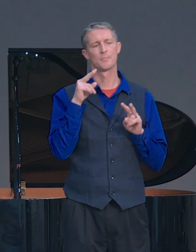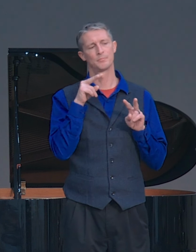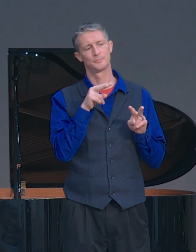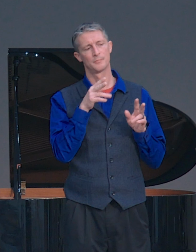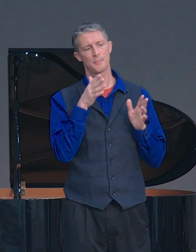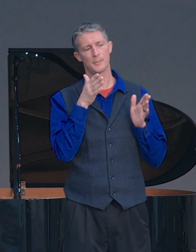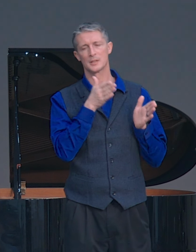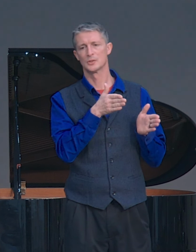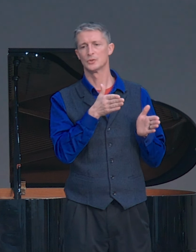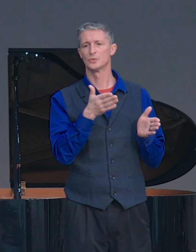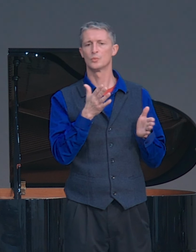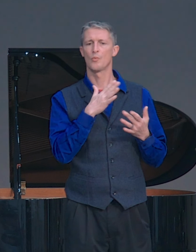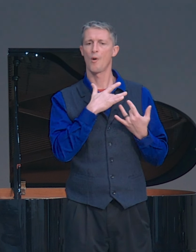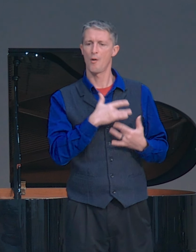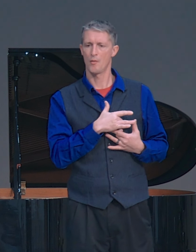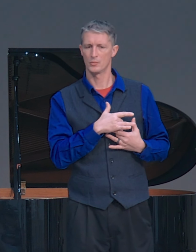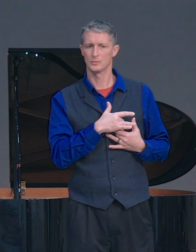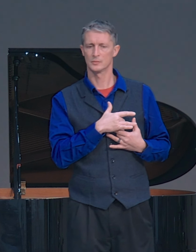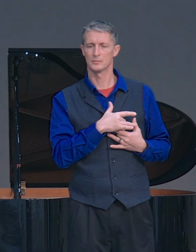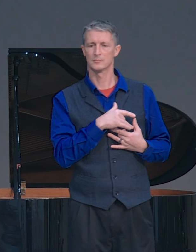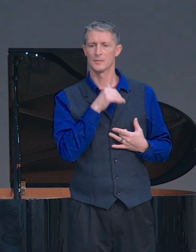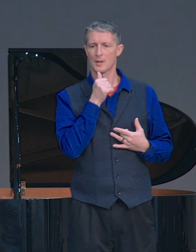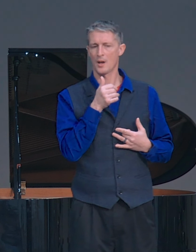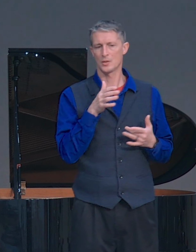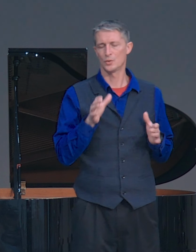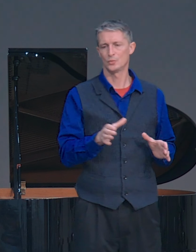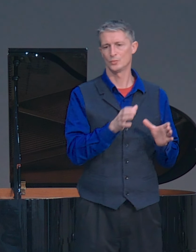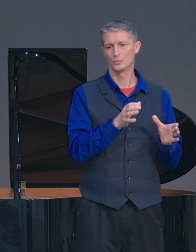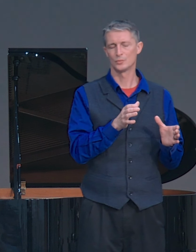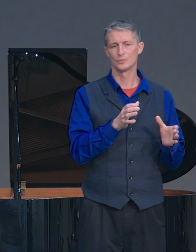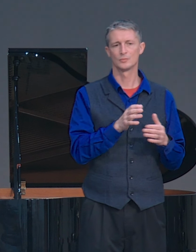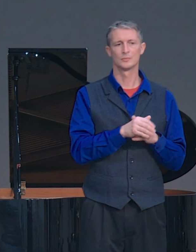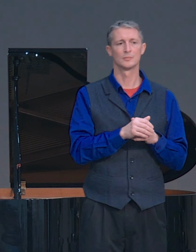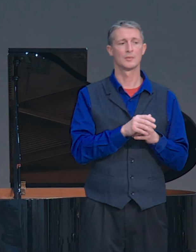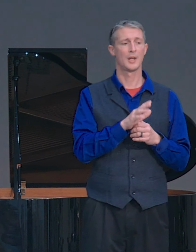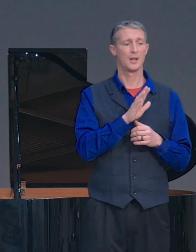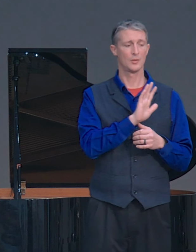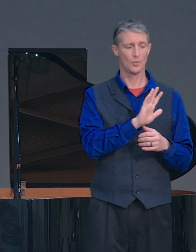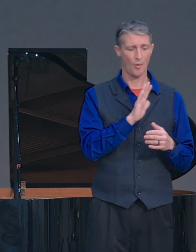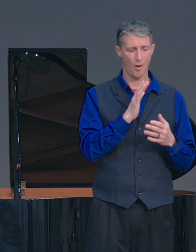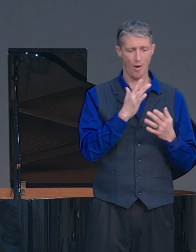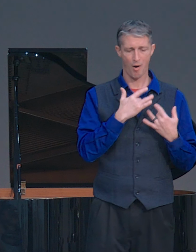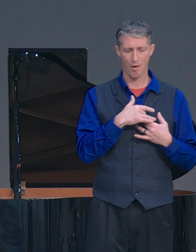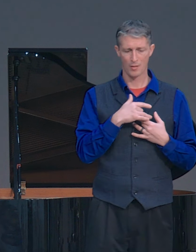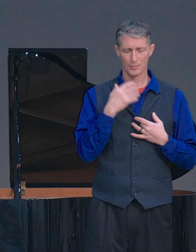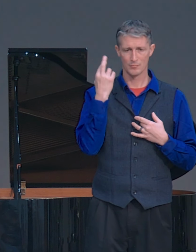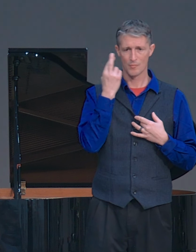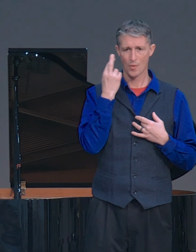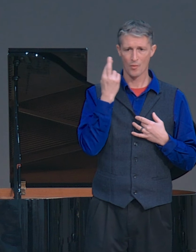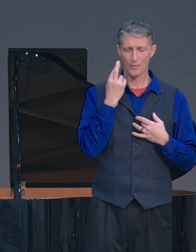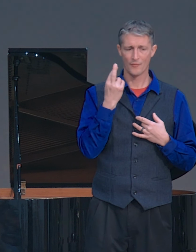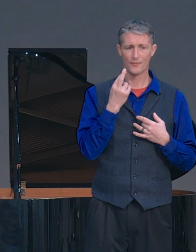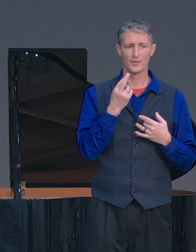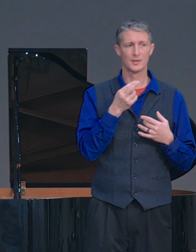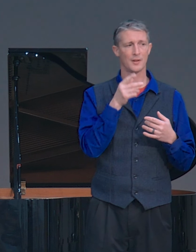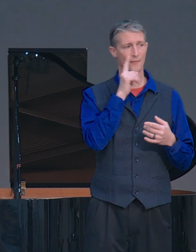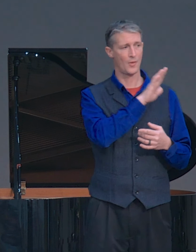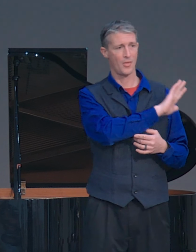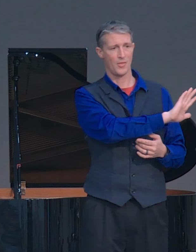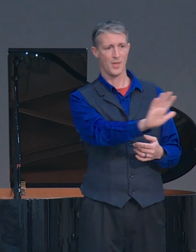no lasting value to you. The praise you have received is your